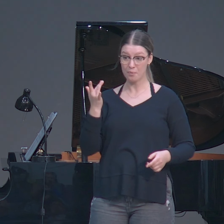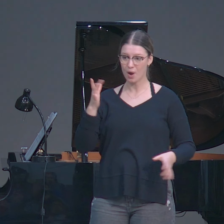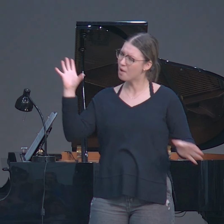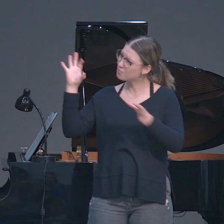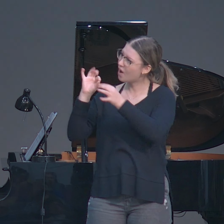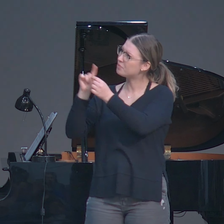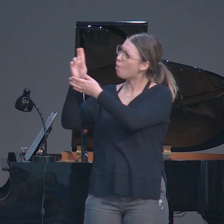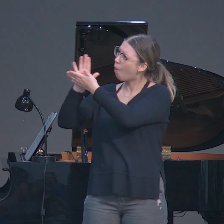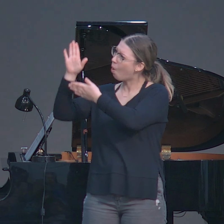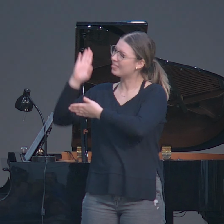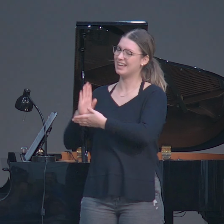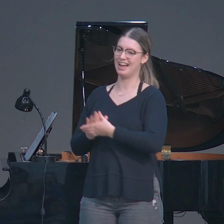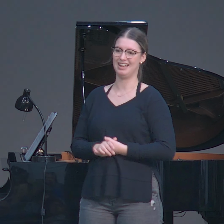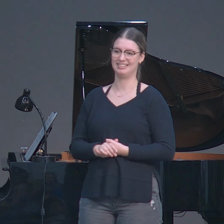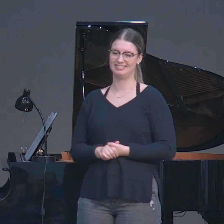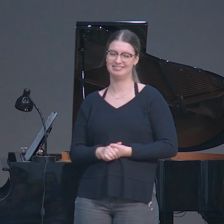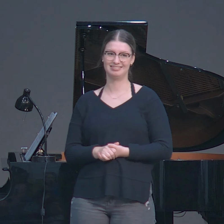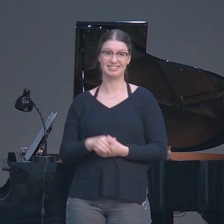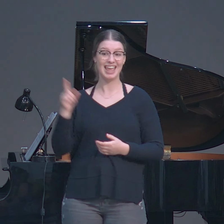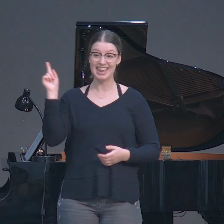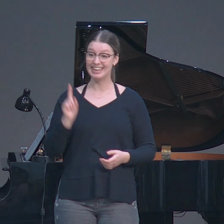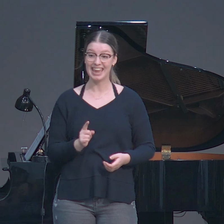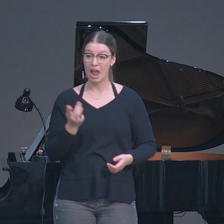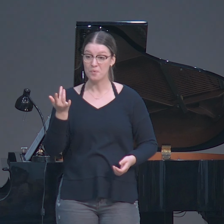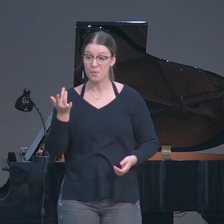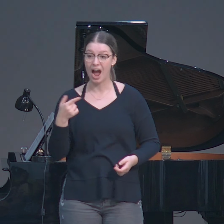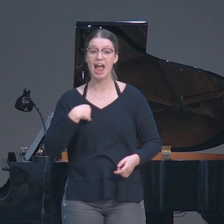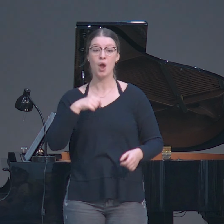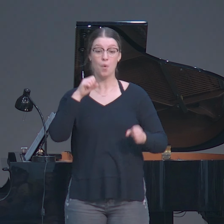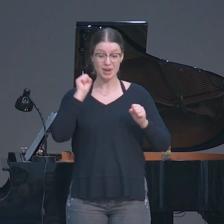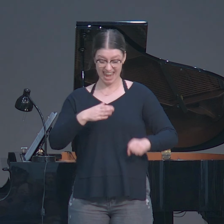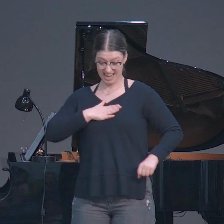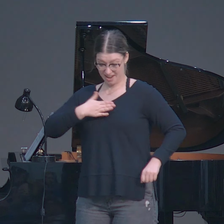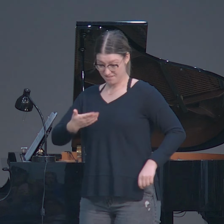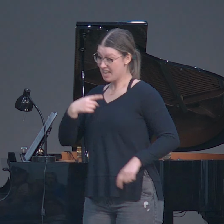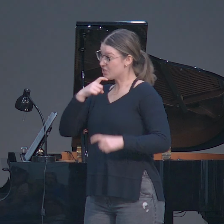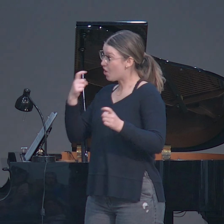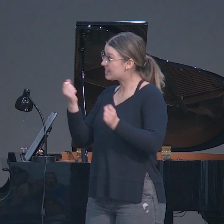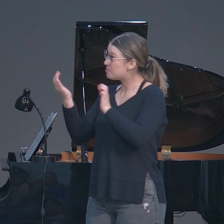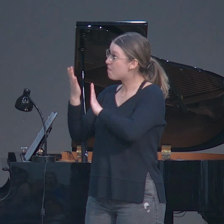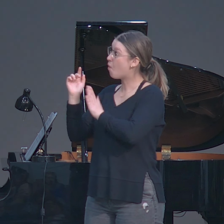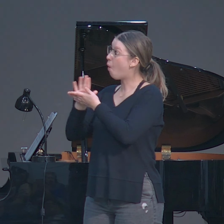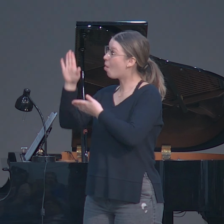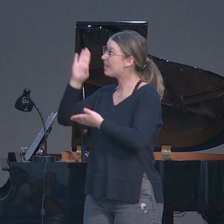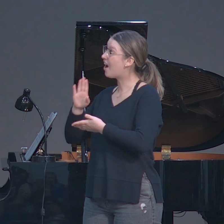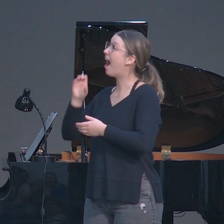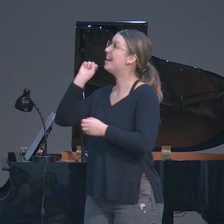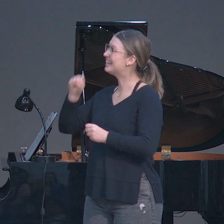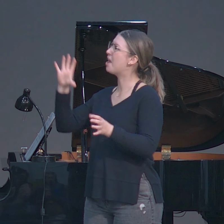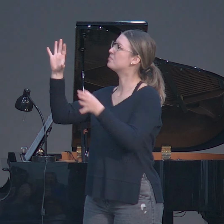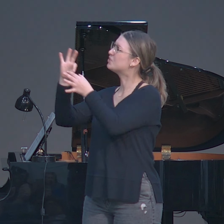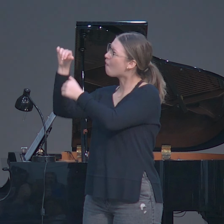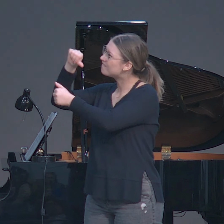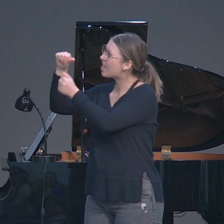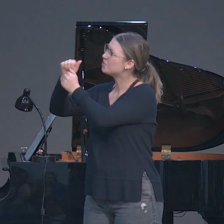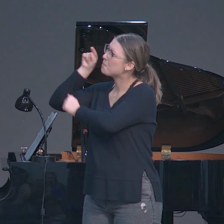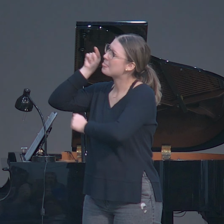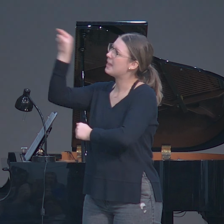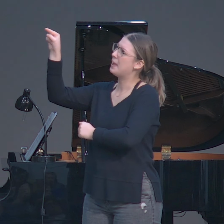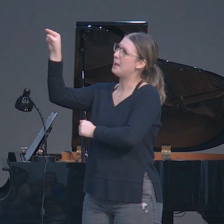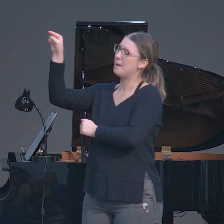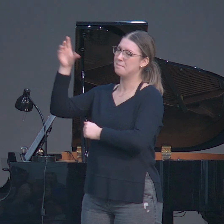holy God. Jesus came so that when you confess your sin before a holy God, you can be restored in fellowship to